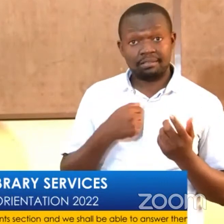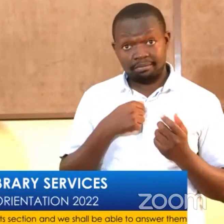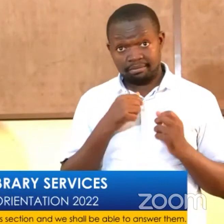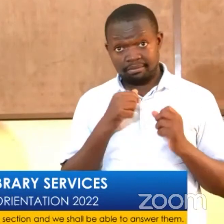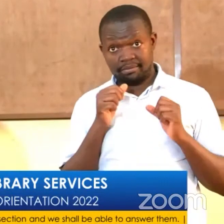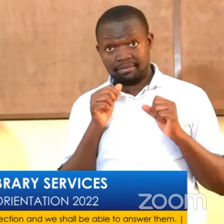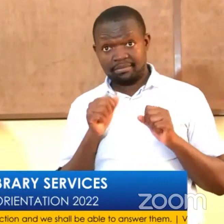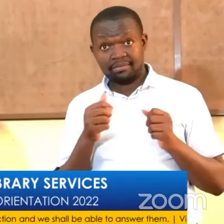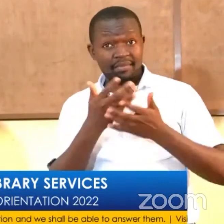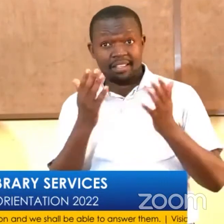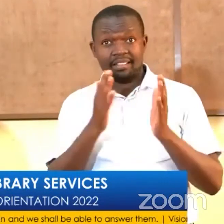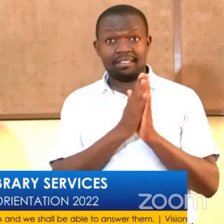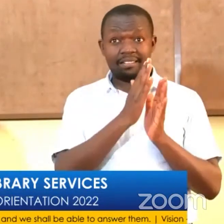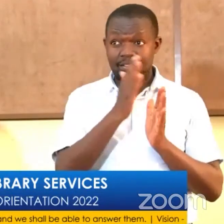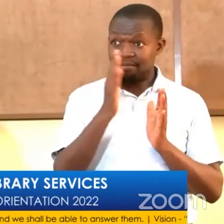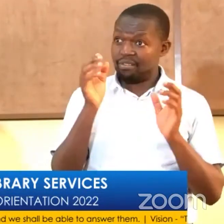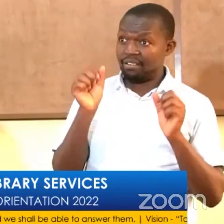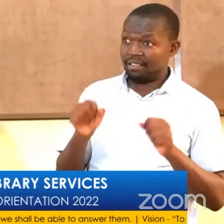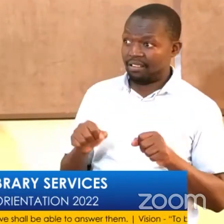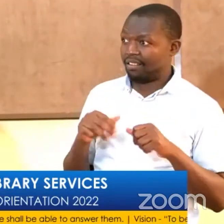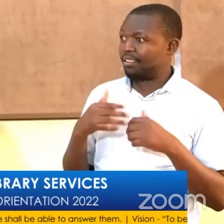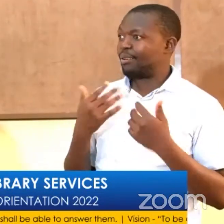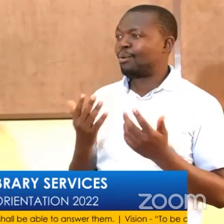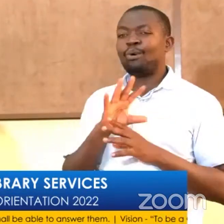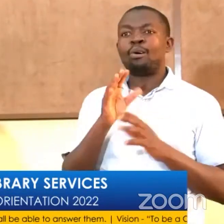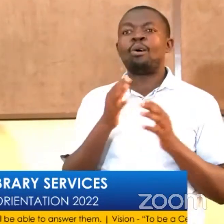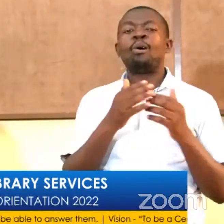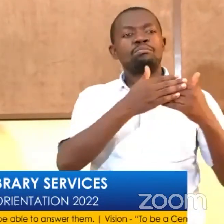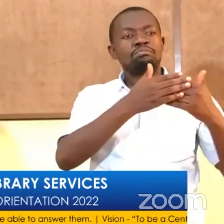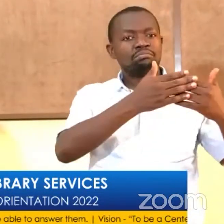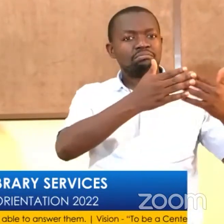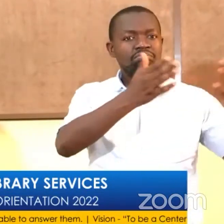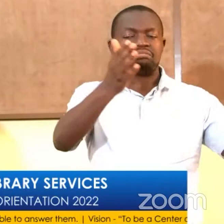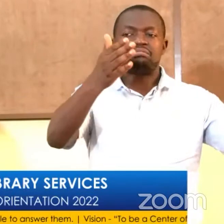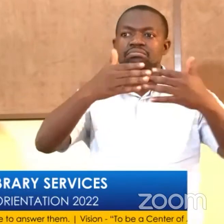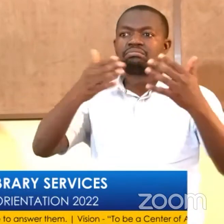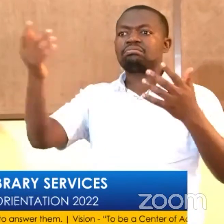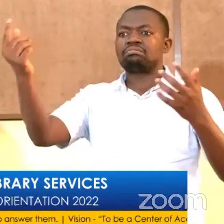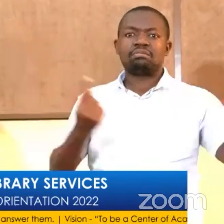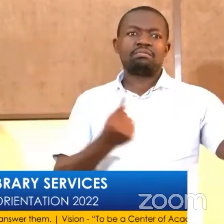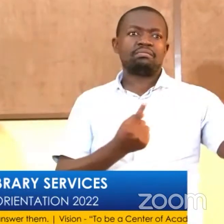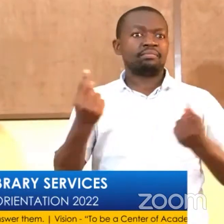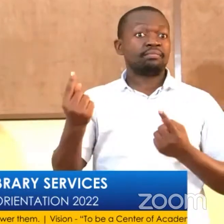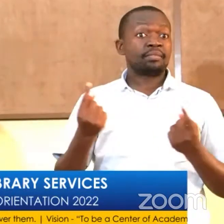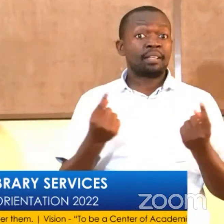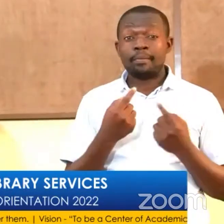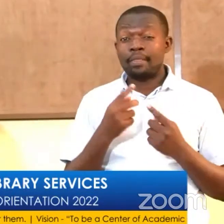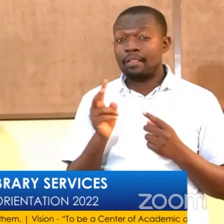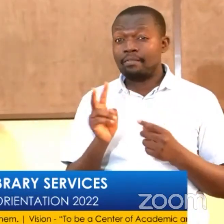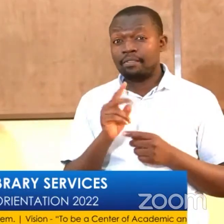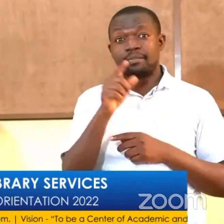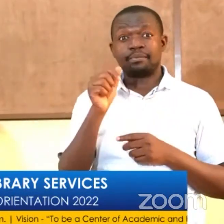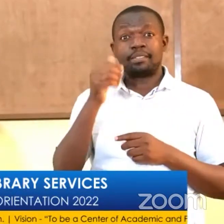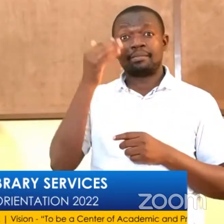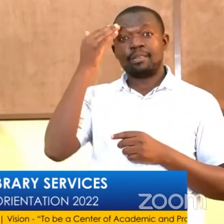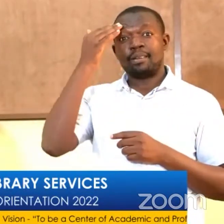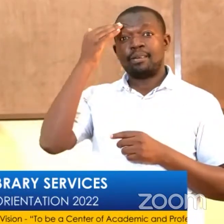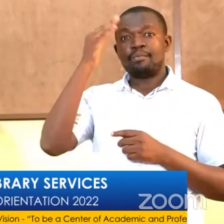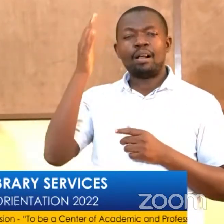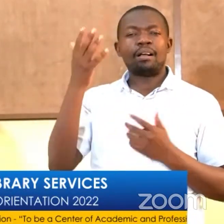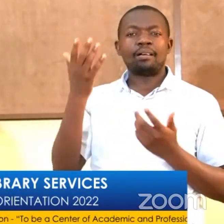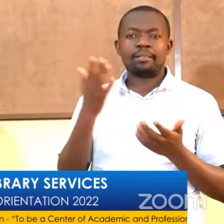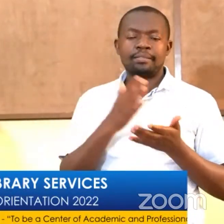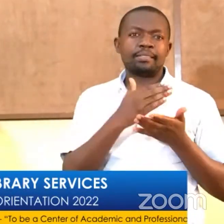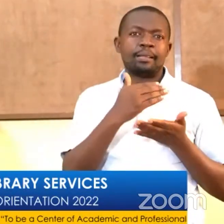any library? All libraries are open for you, and you should also know where the